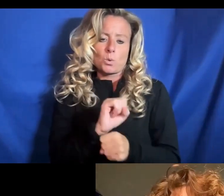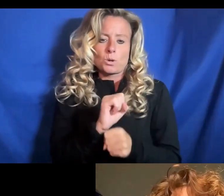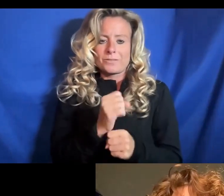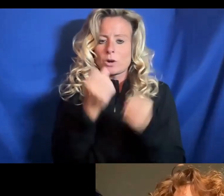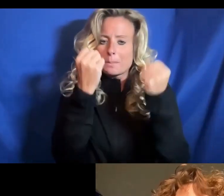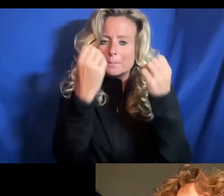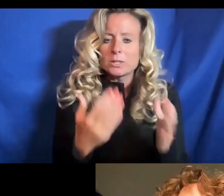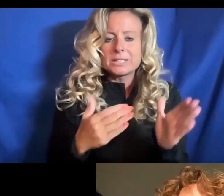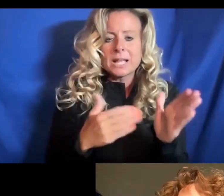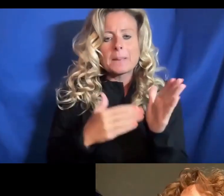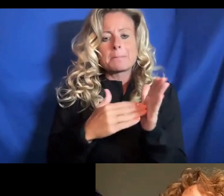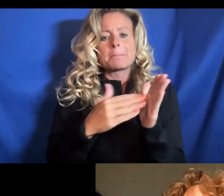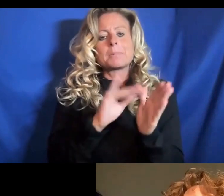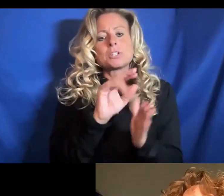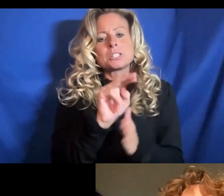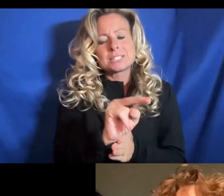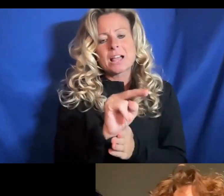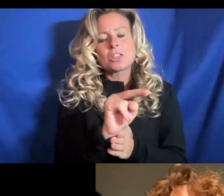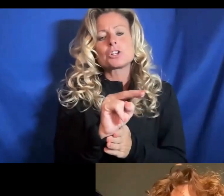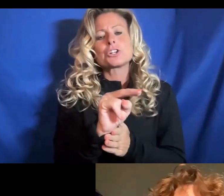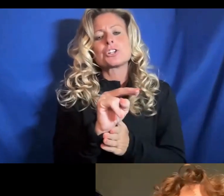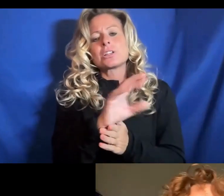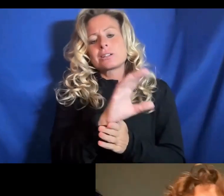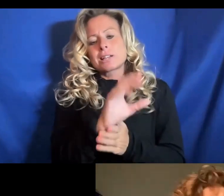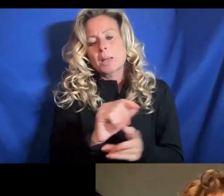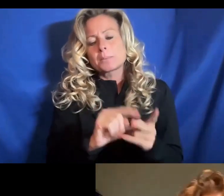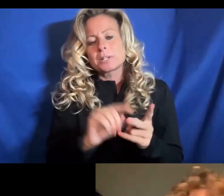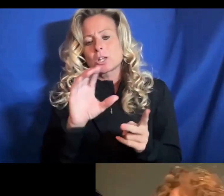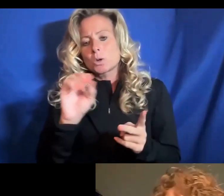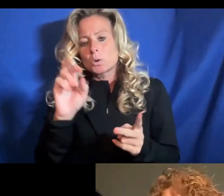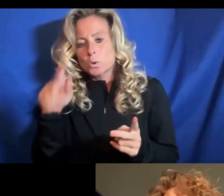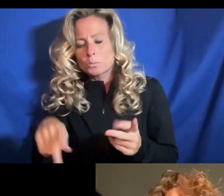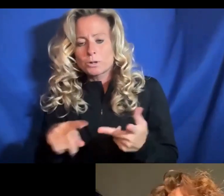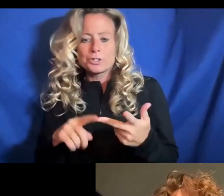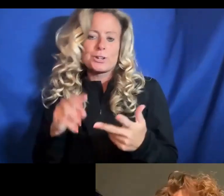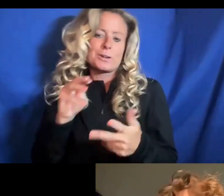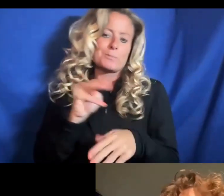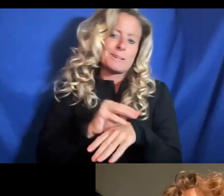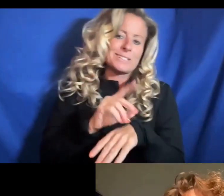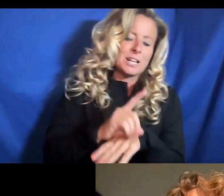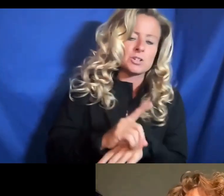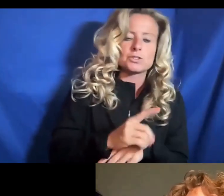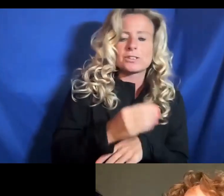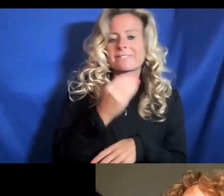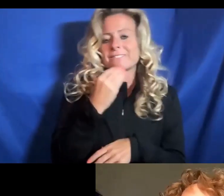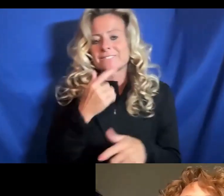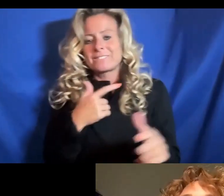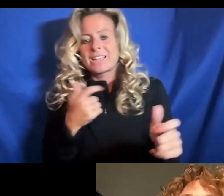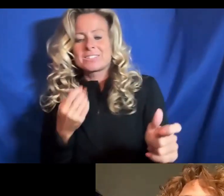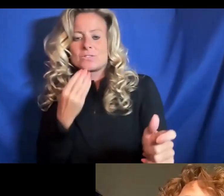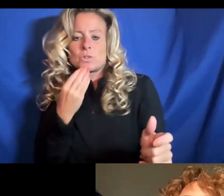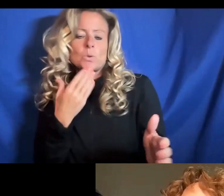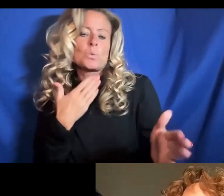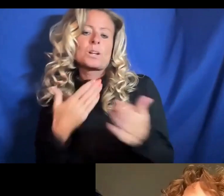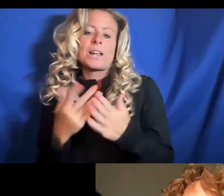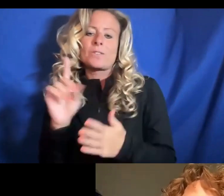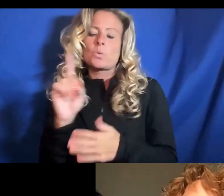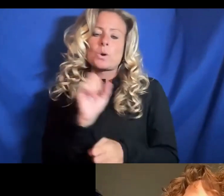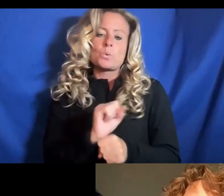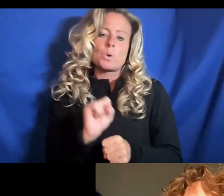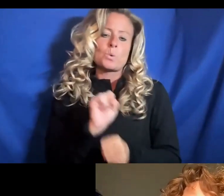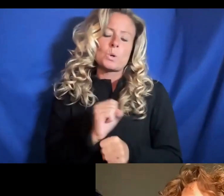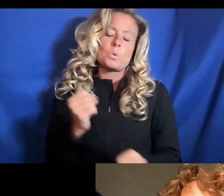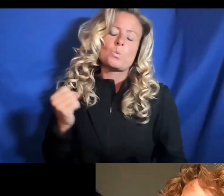multi-million-dollar company, a corporation, McDonald's, fast food industries, wherever we're working, I think